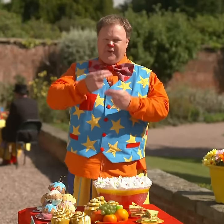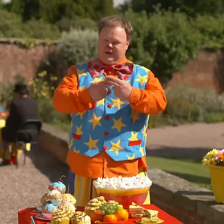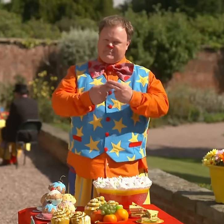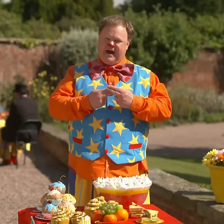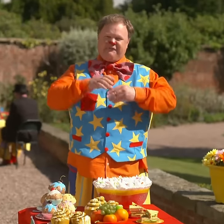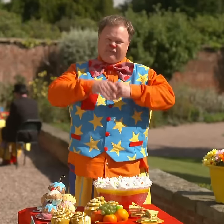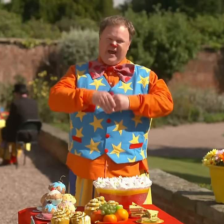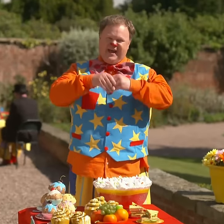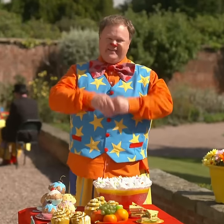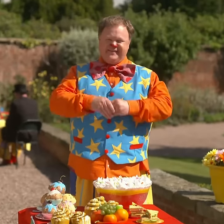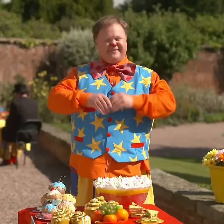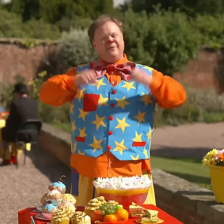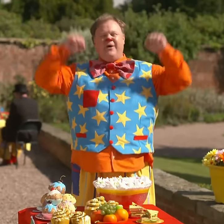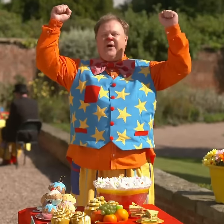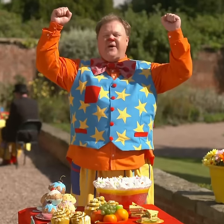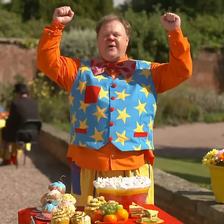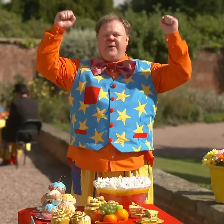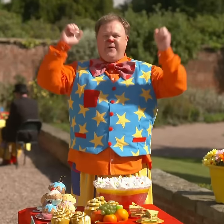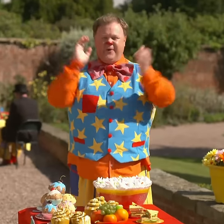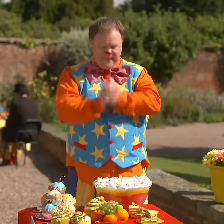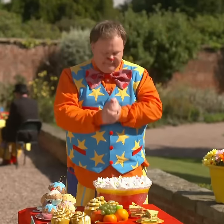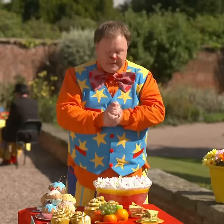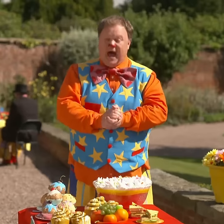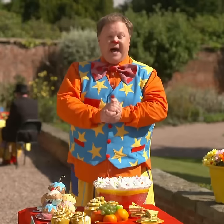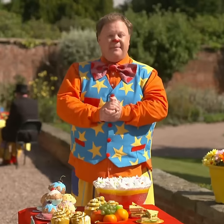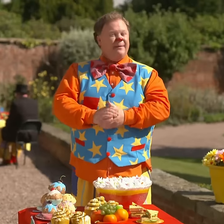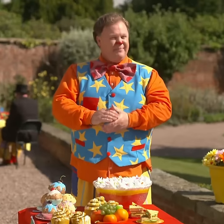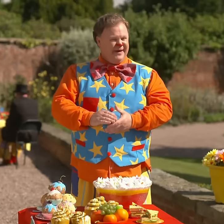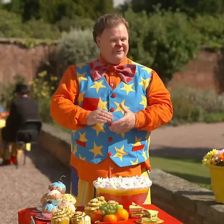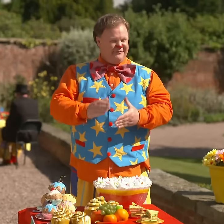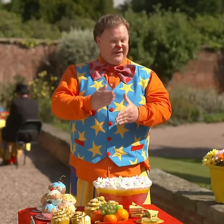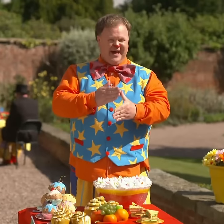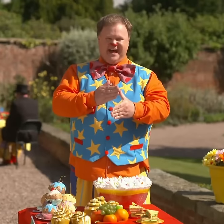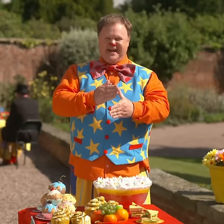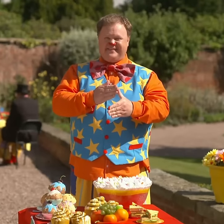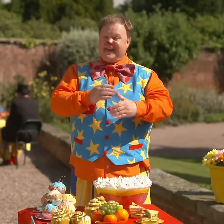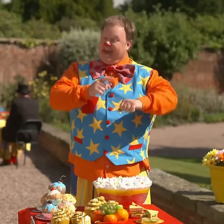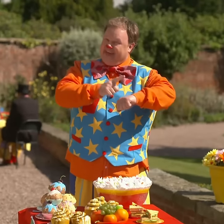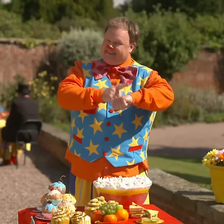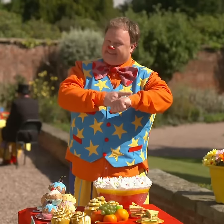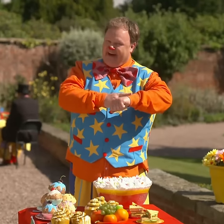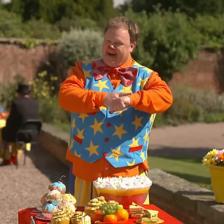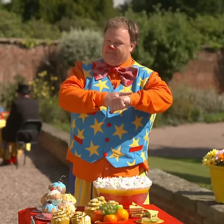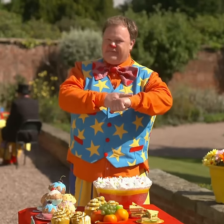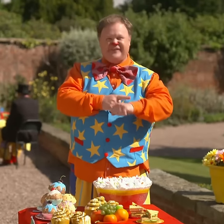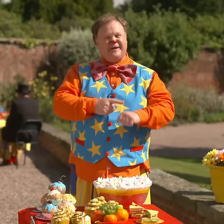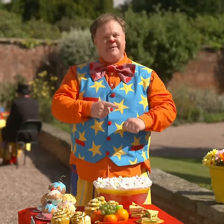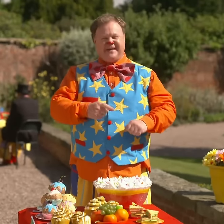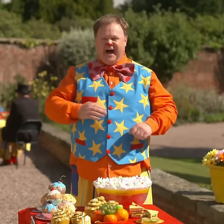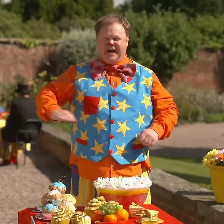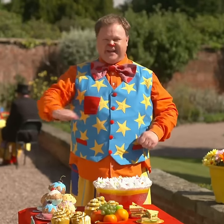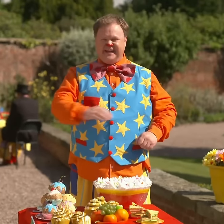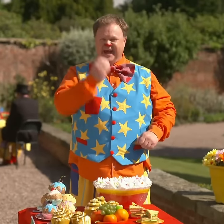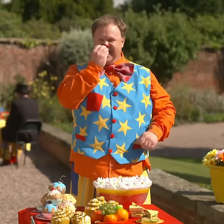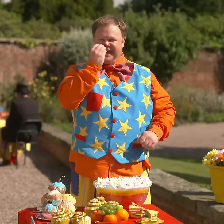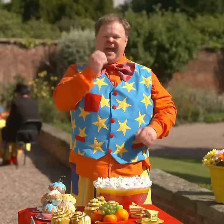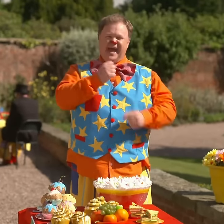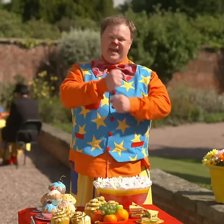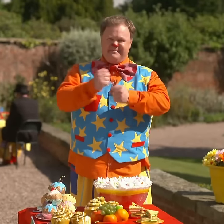trifle with my friends. Woohoo! But first, it's time for some garden